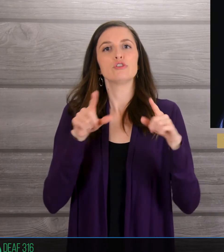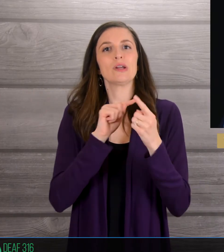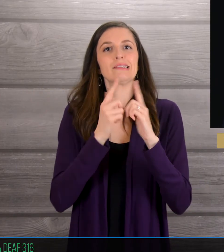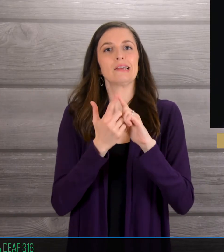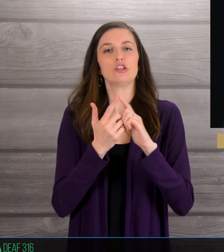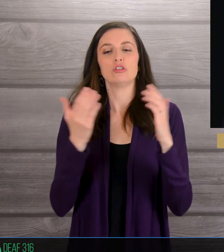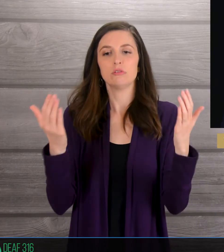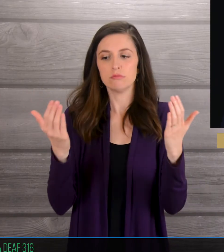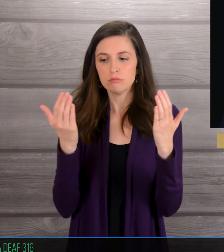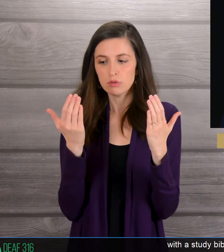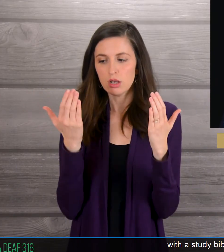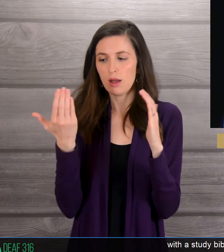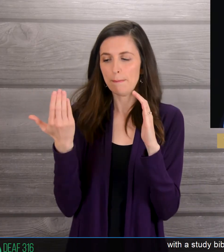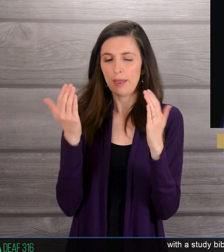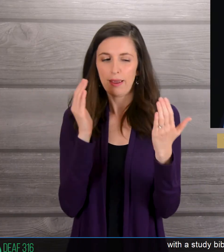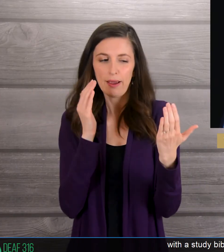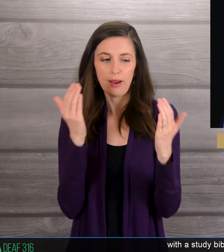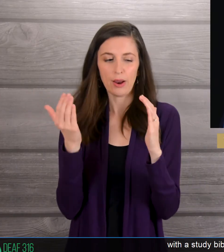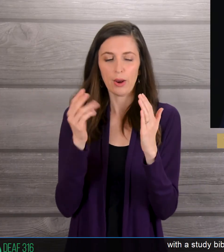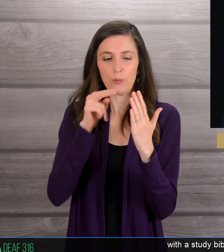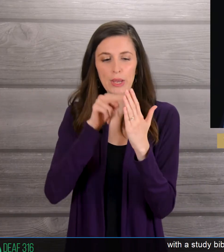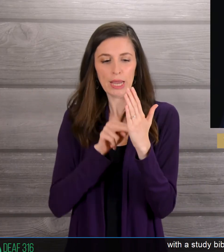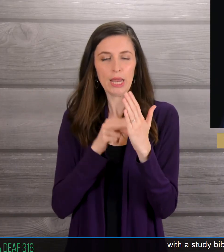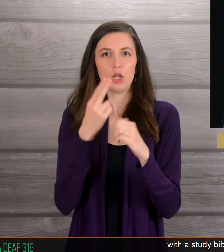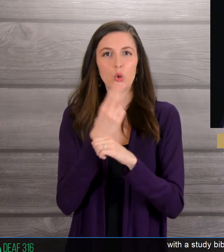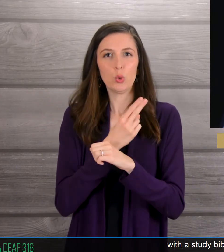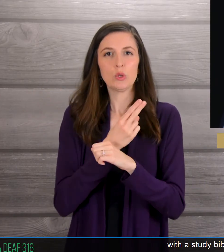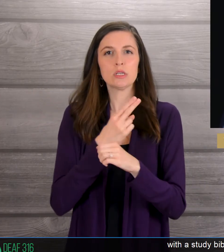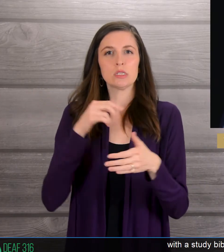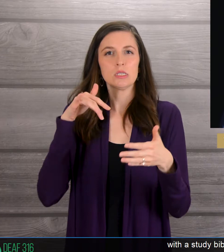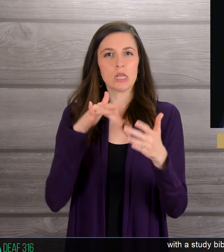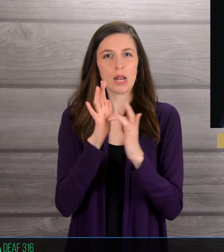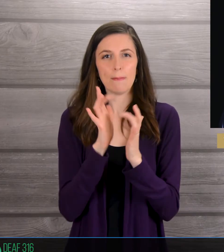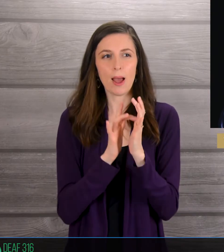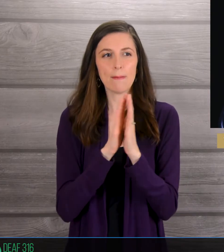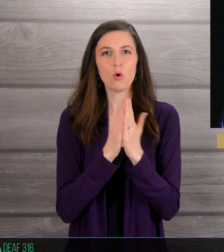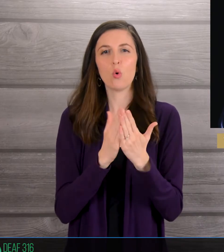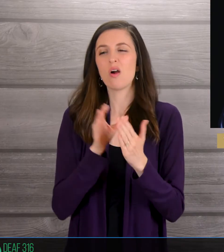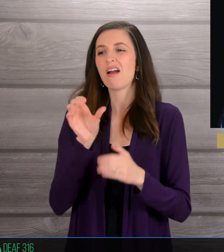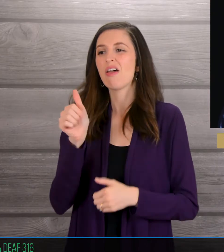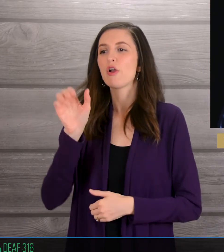differ, explore that further with a study Bible or through reading commentaries.